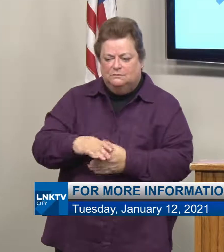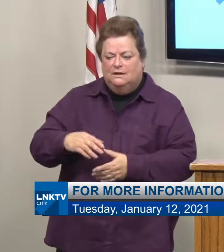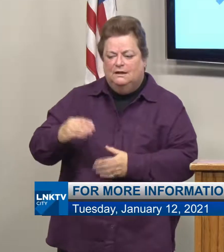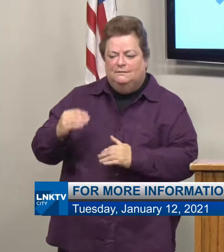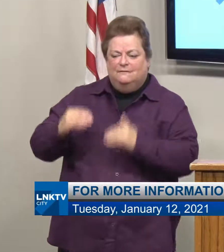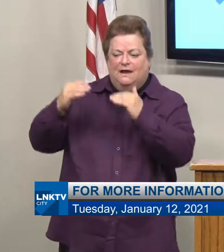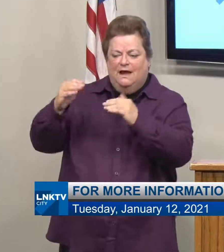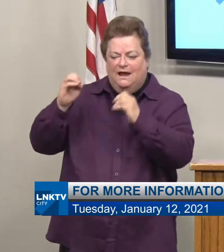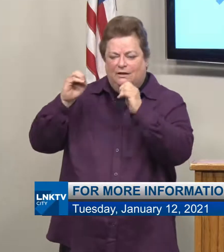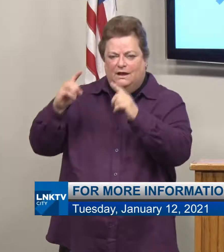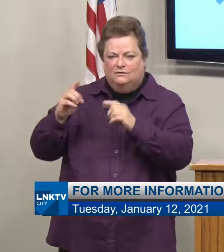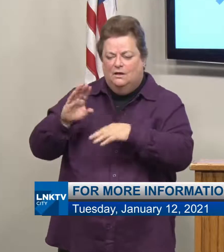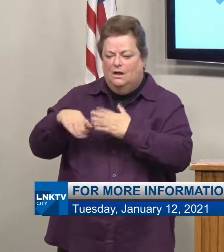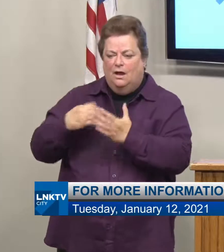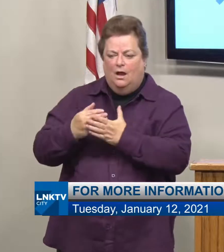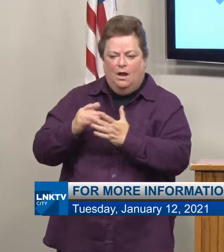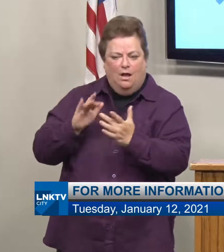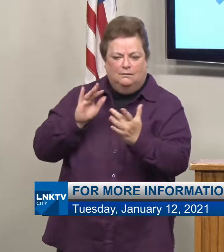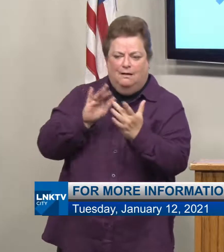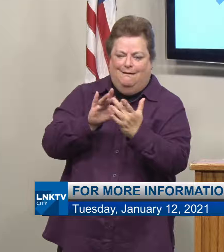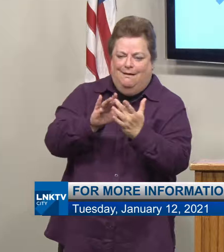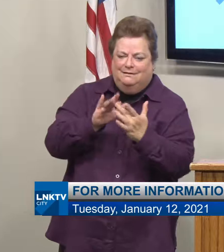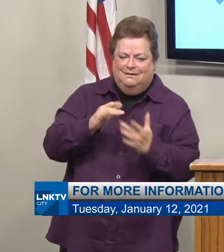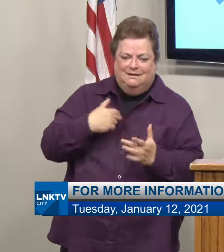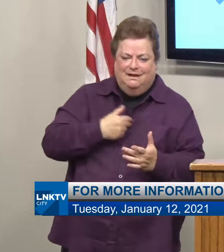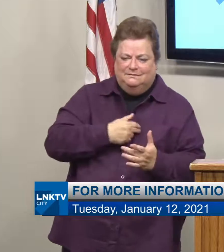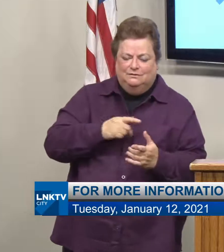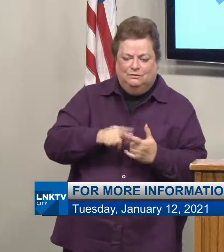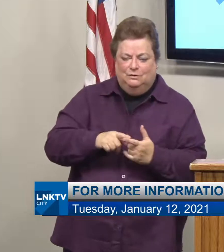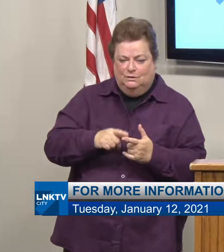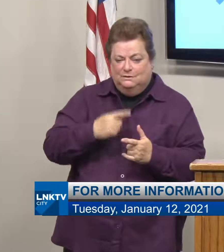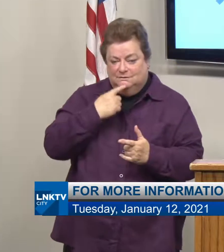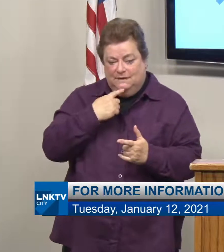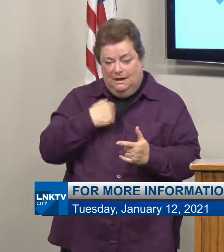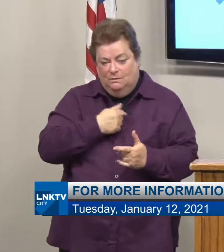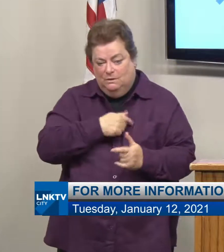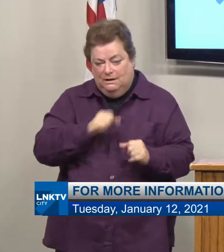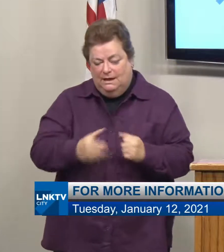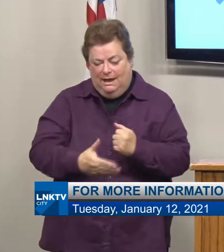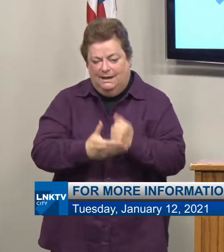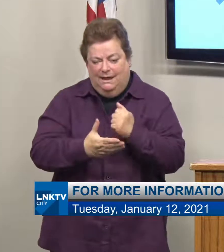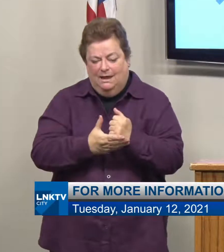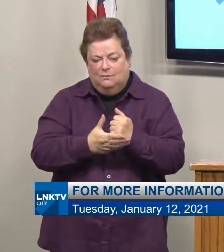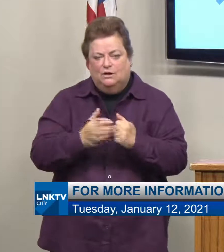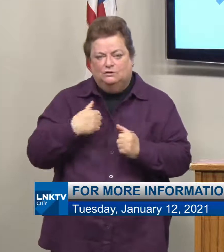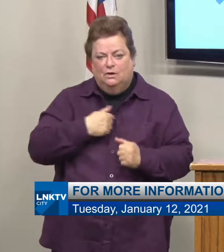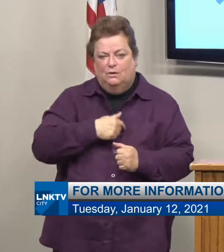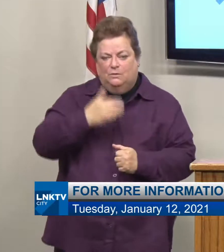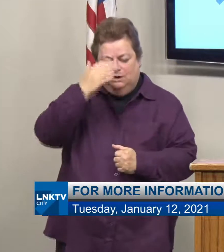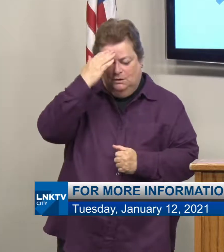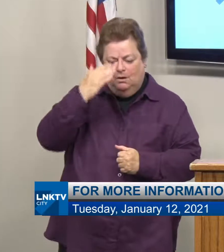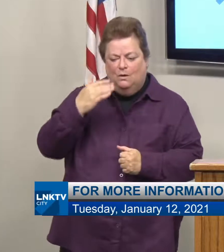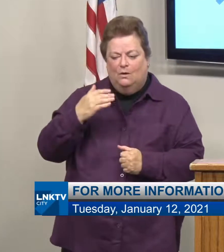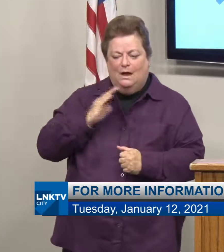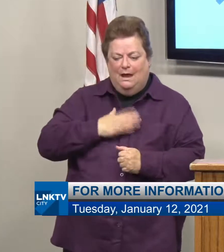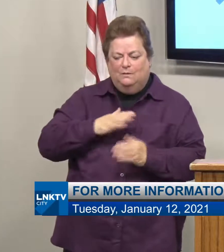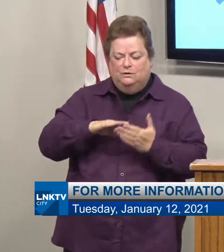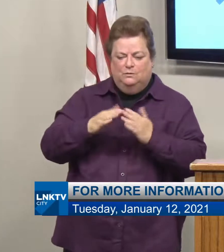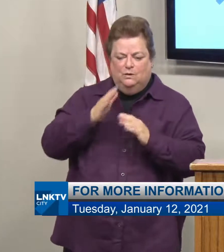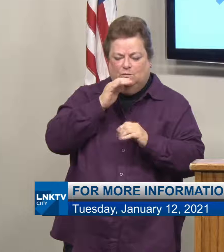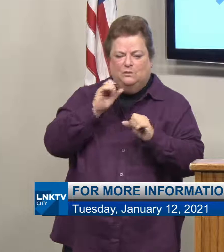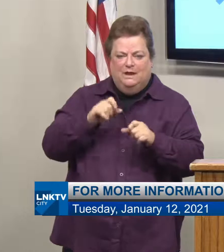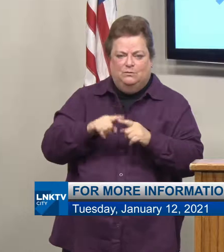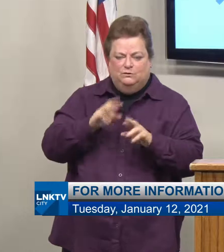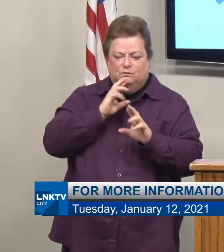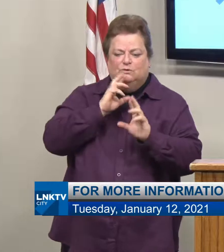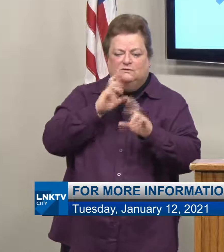education, are all reaching out to assist. So we know we're going to be able in our community to respond and do a great